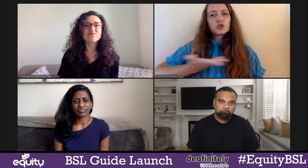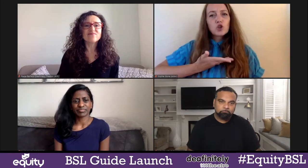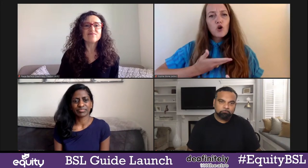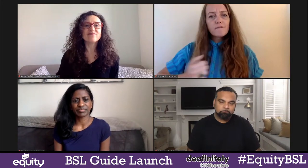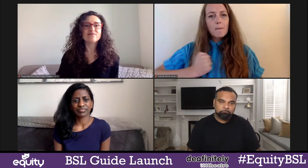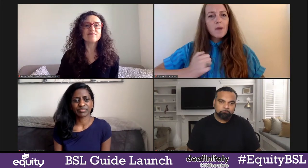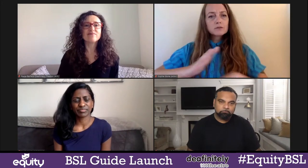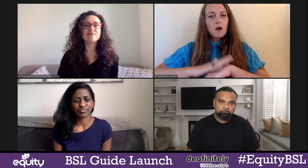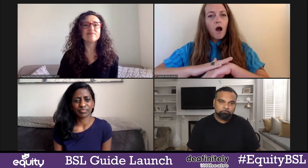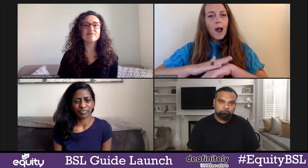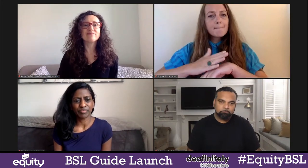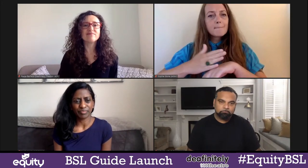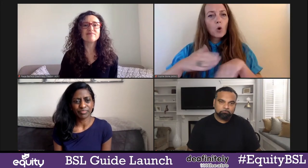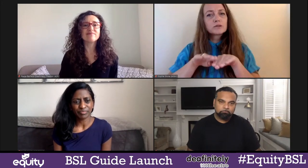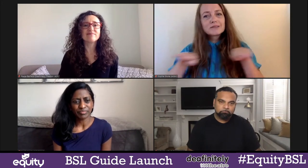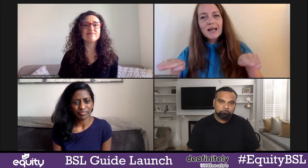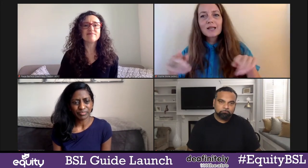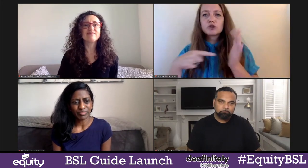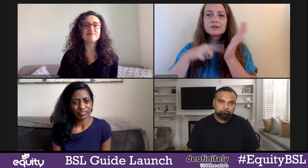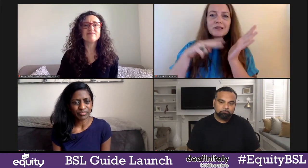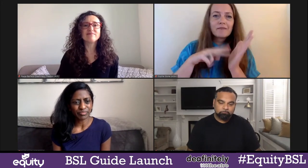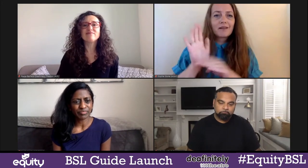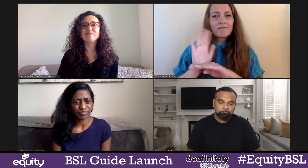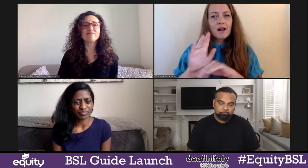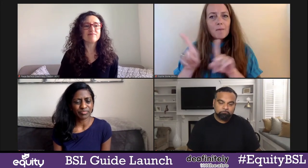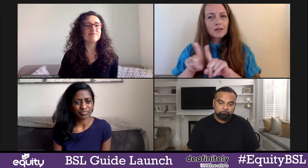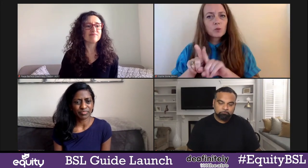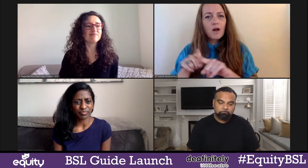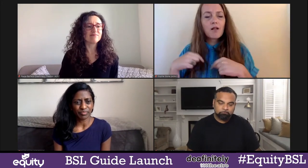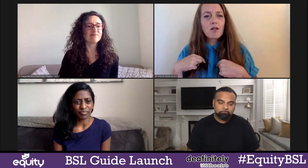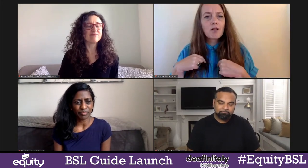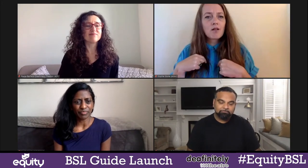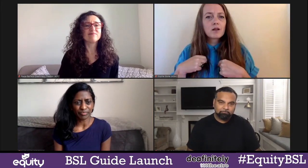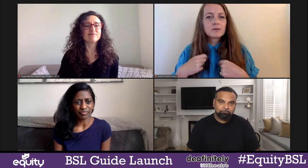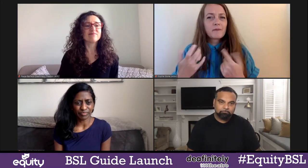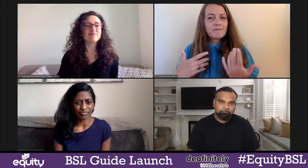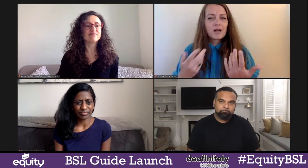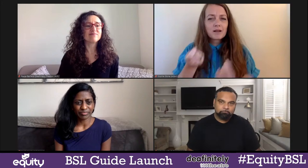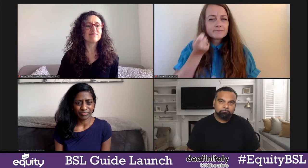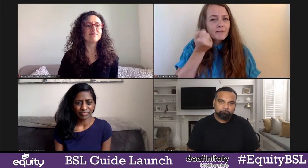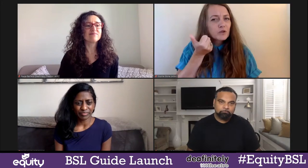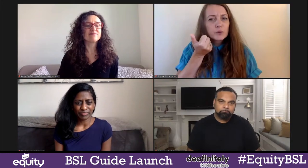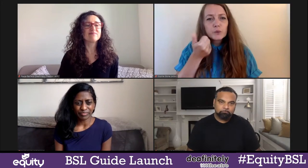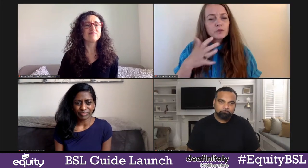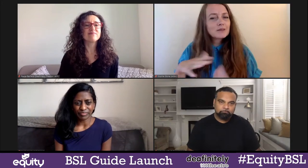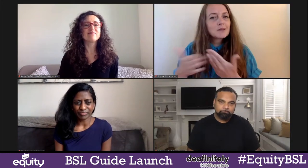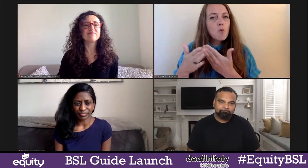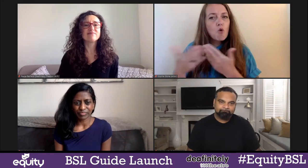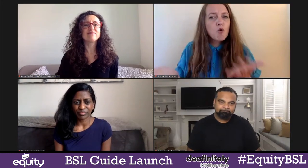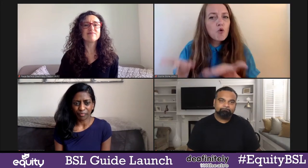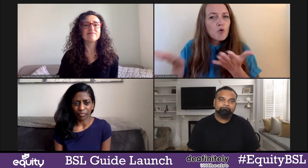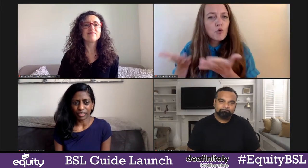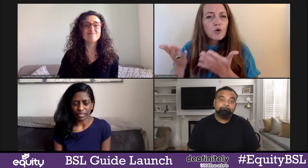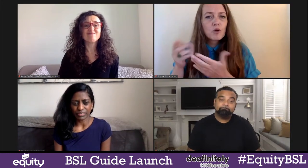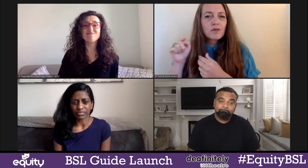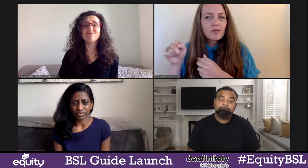who feels that I deserve my time on stage, on television, on film, I need to have that equity. And there's so